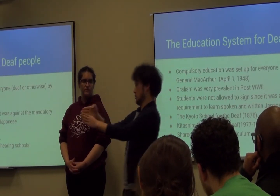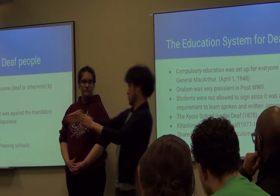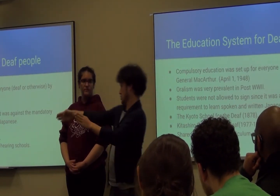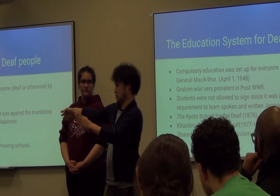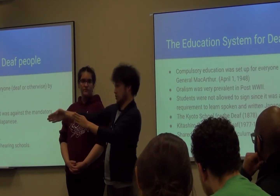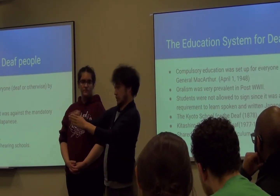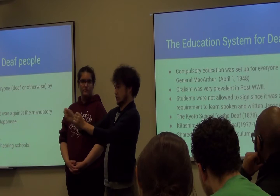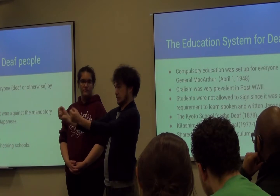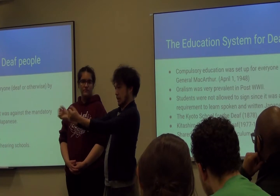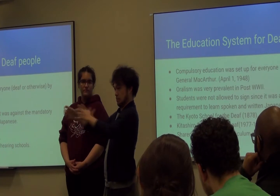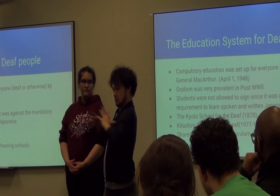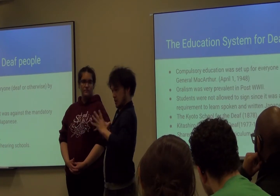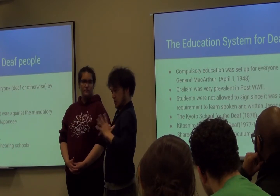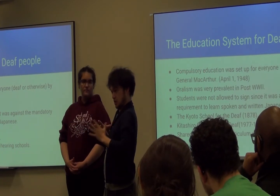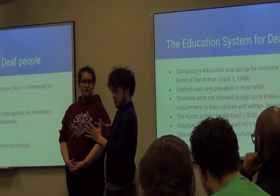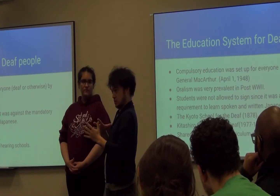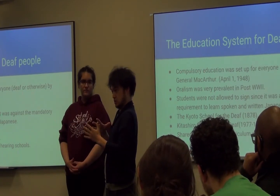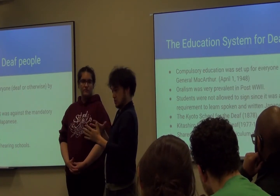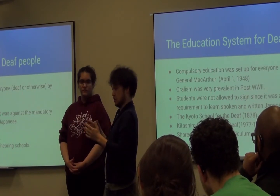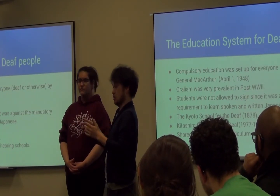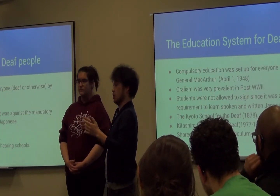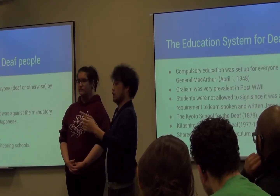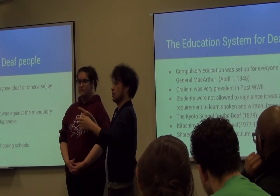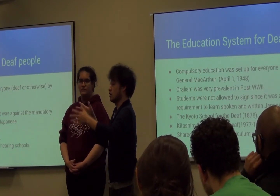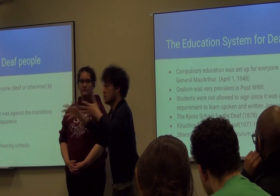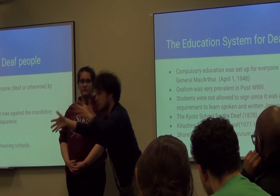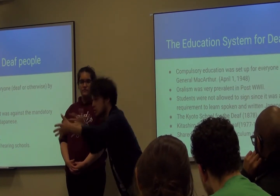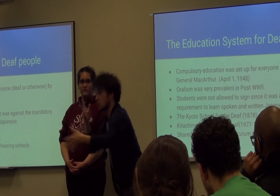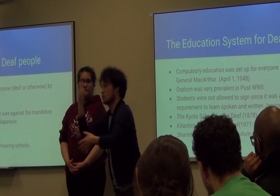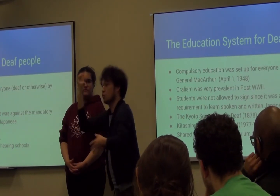Milan Conference focused on oralism. So after that,